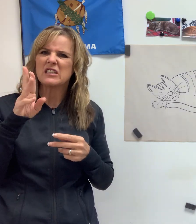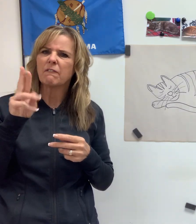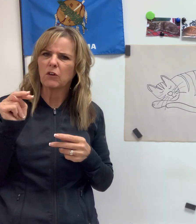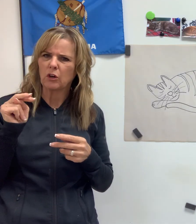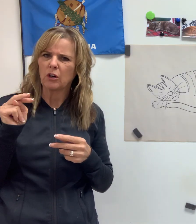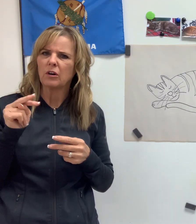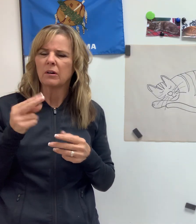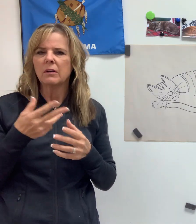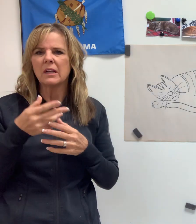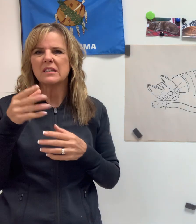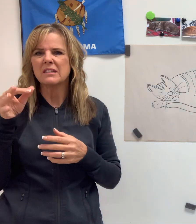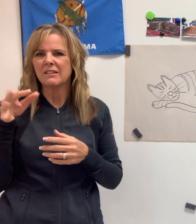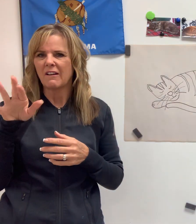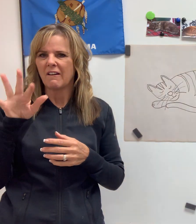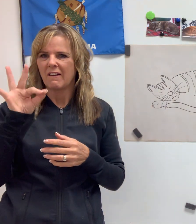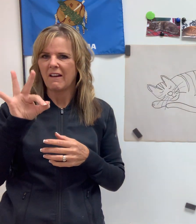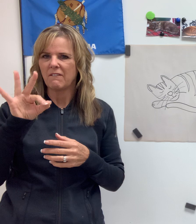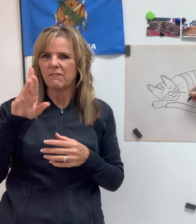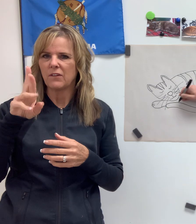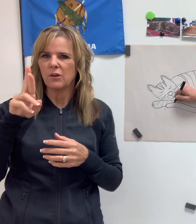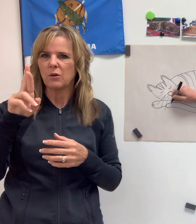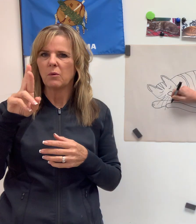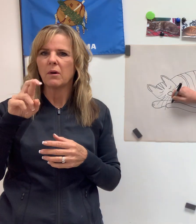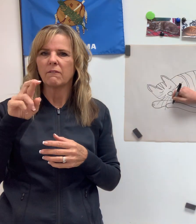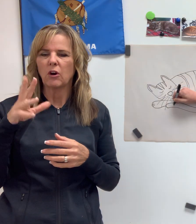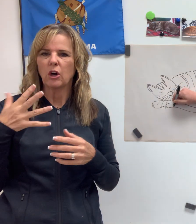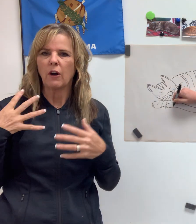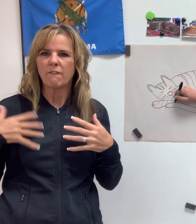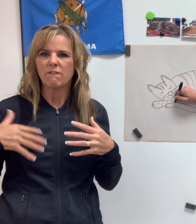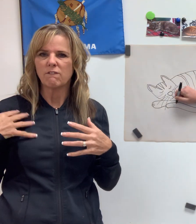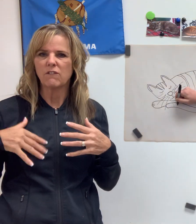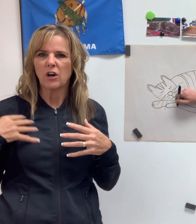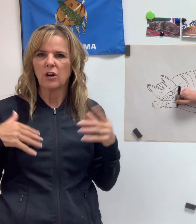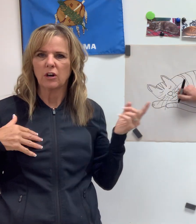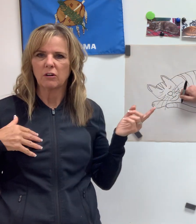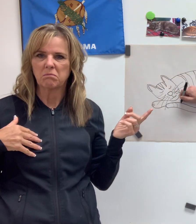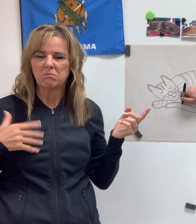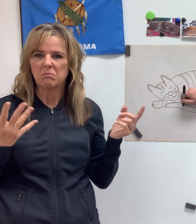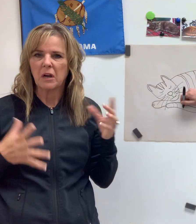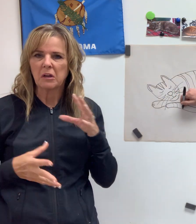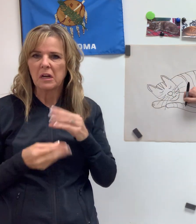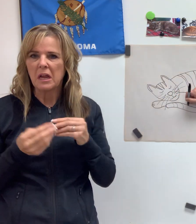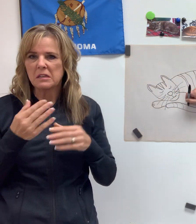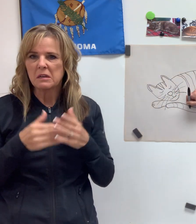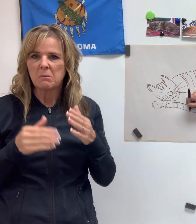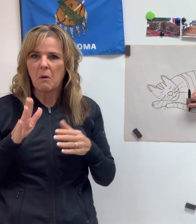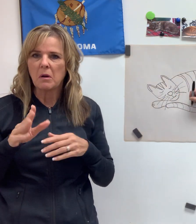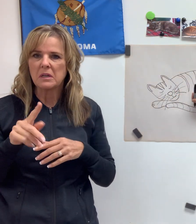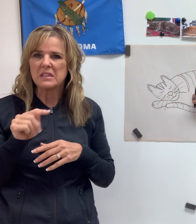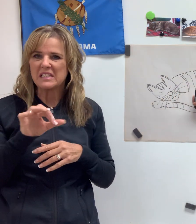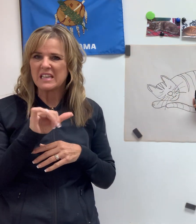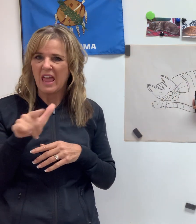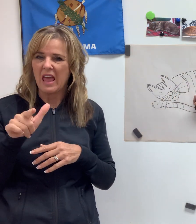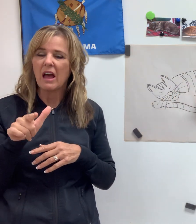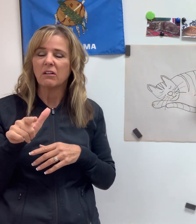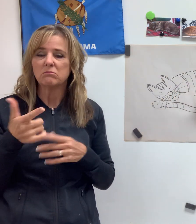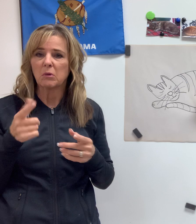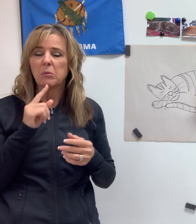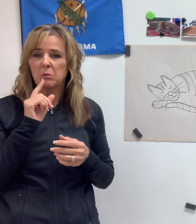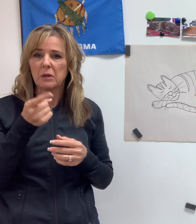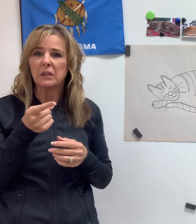fuzzy? It'll look even more realistic. I could definitely add some stripes coming on his tail. That would be